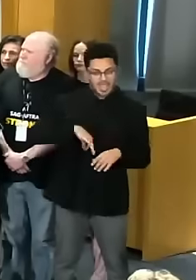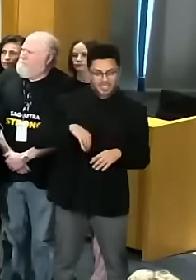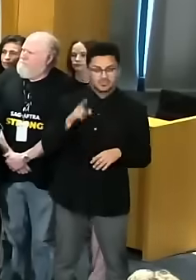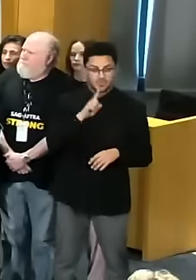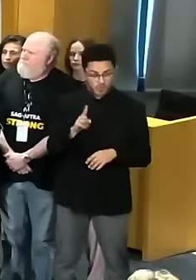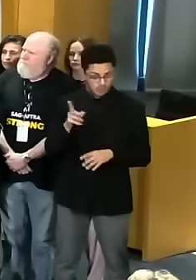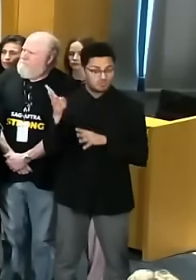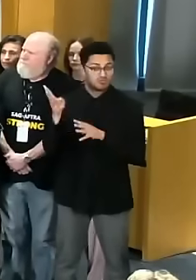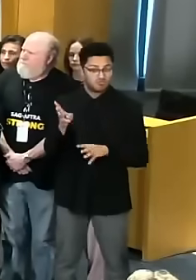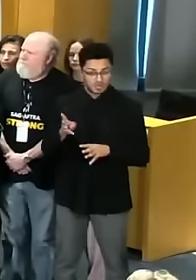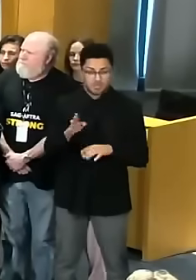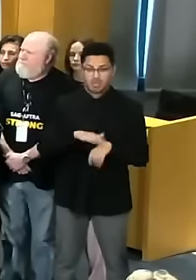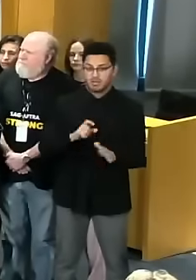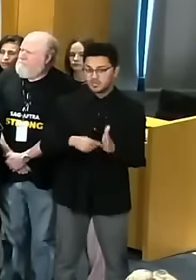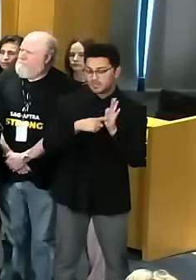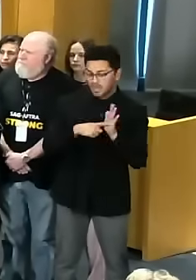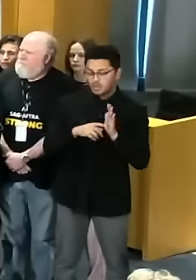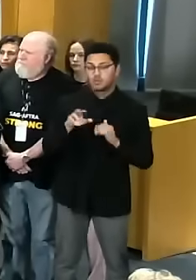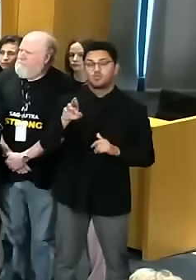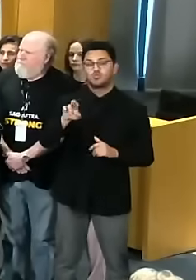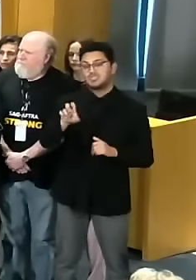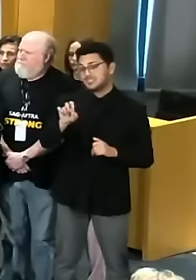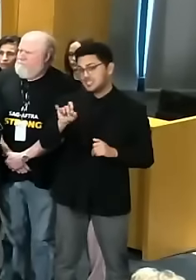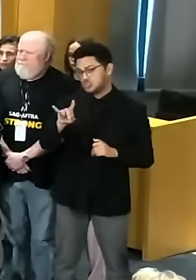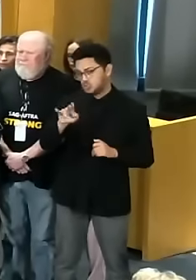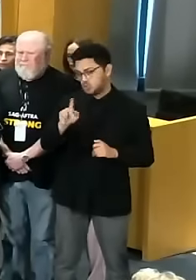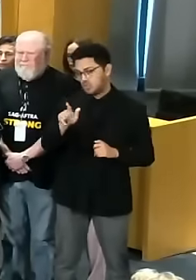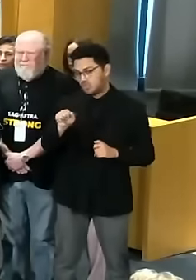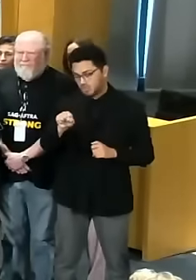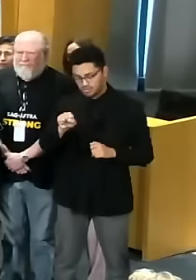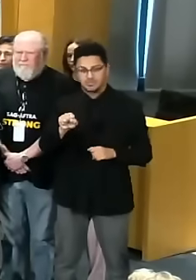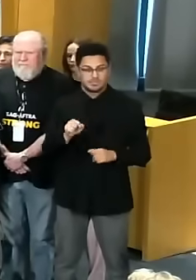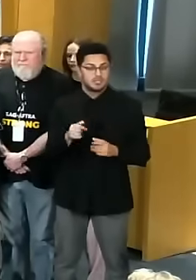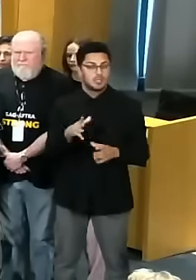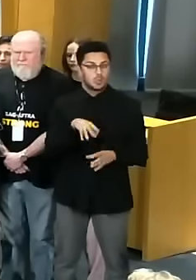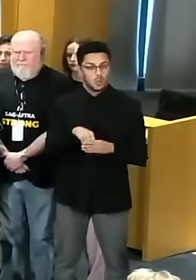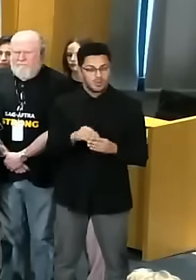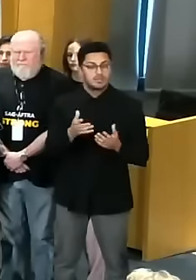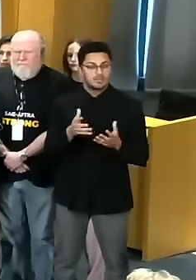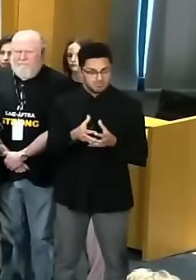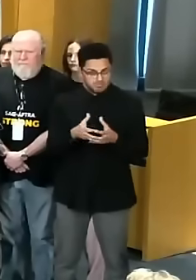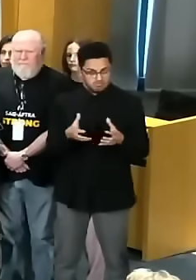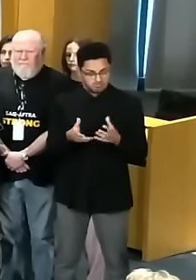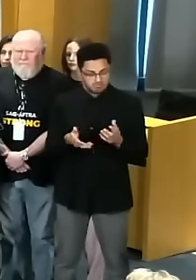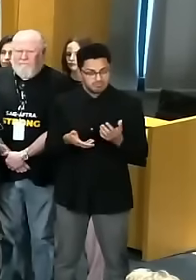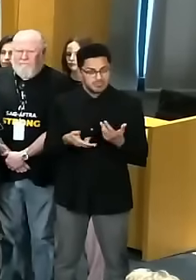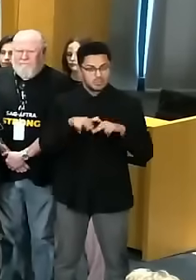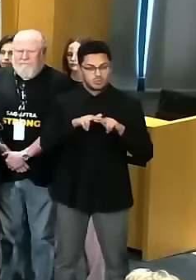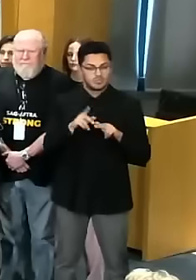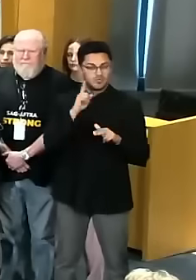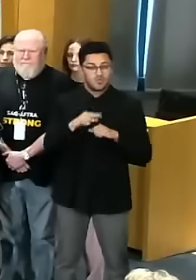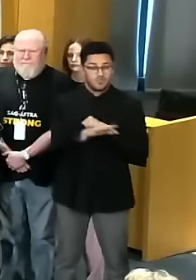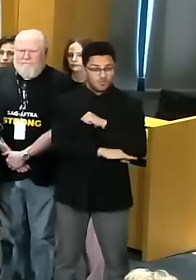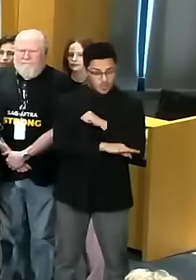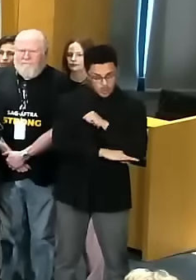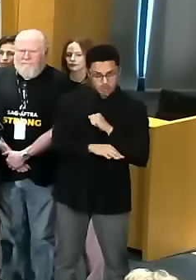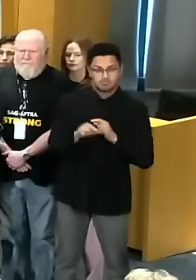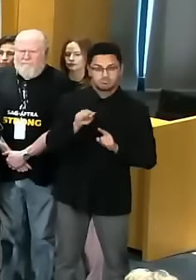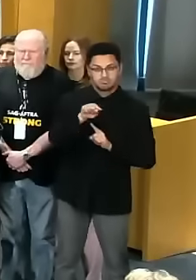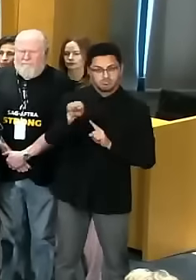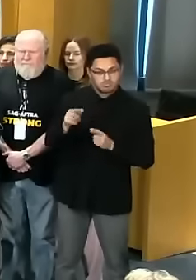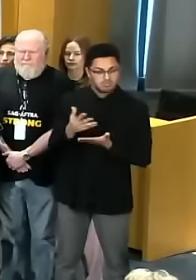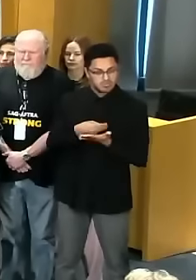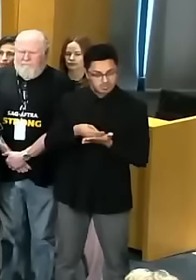streaming video on-demand residuals, including substantial increases in the compensation for foreign exhibition and increases to the